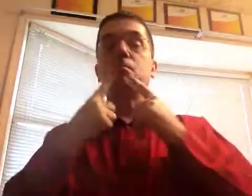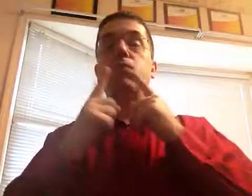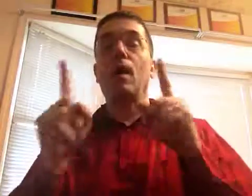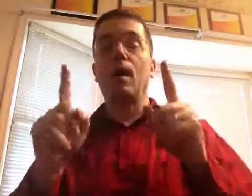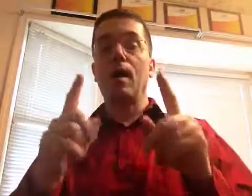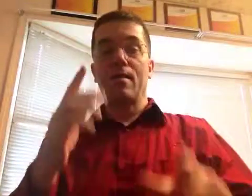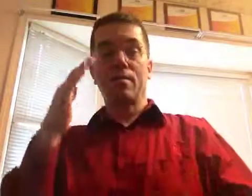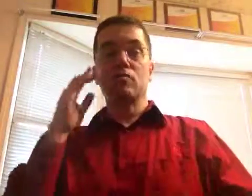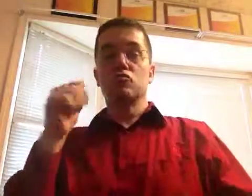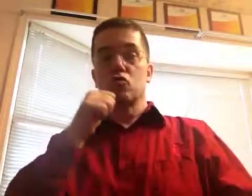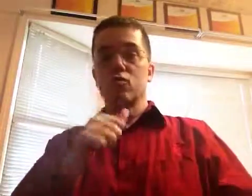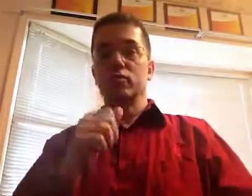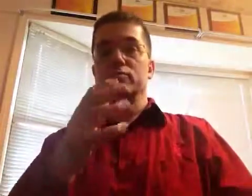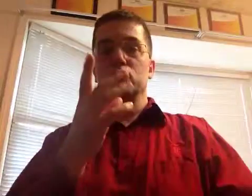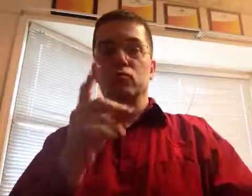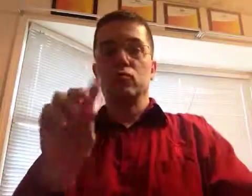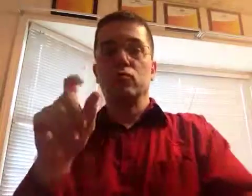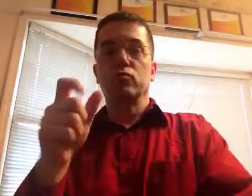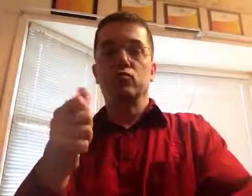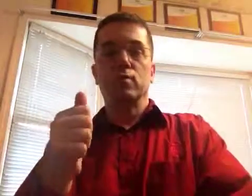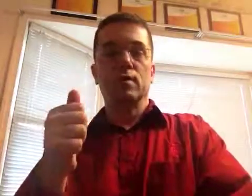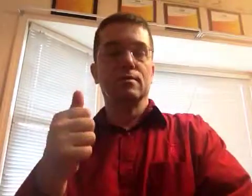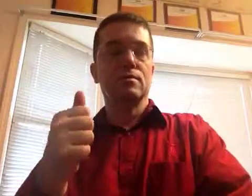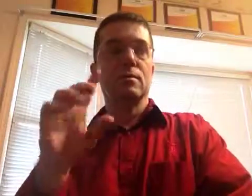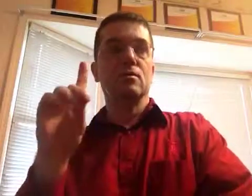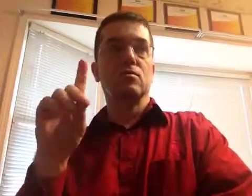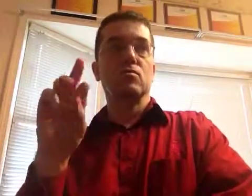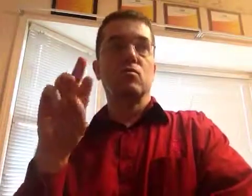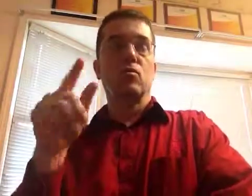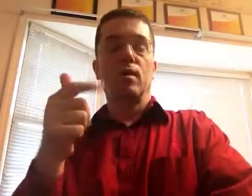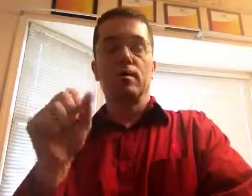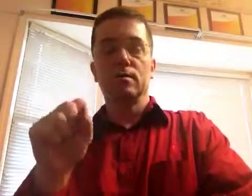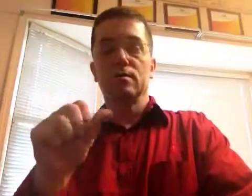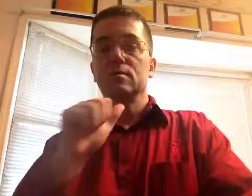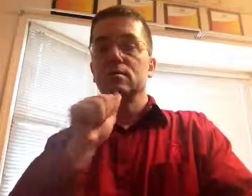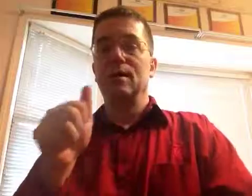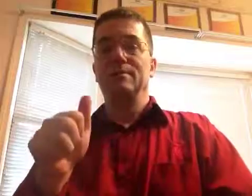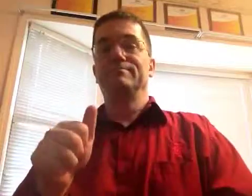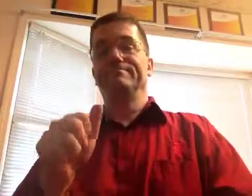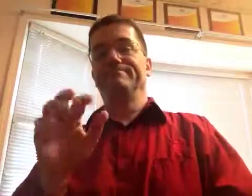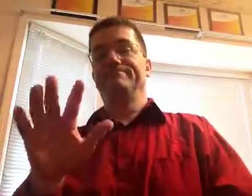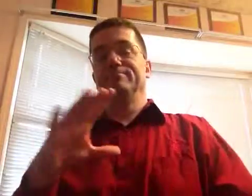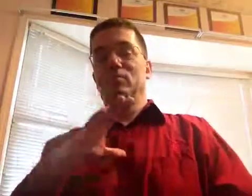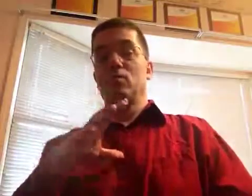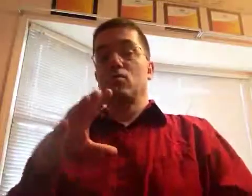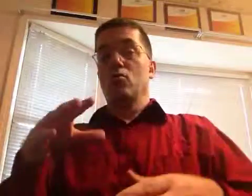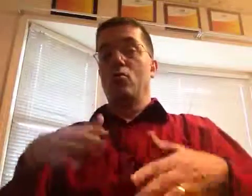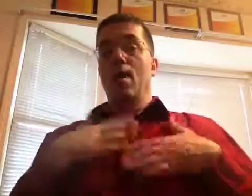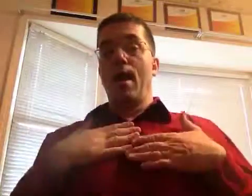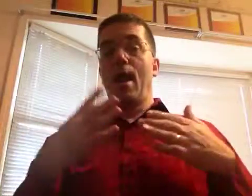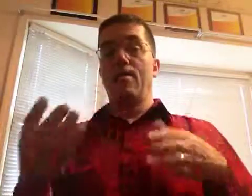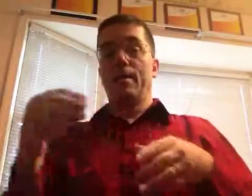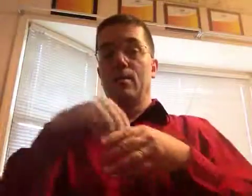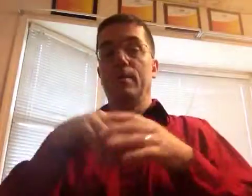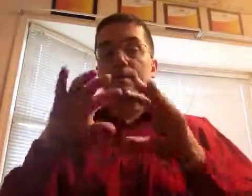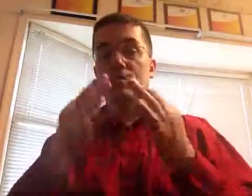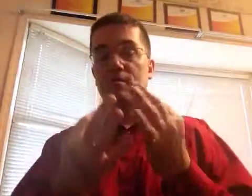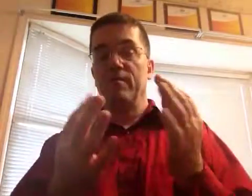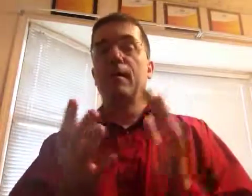girl's doing drugs or you didn't tell me all this other stuff. She's a good kid and you're happy she's coming into the family. The only thing you don't like